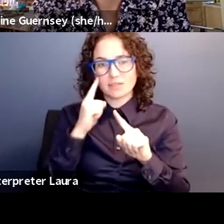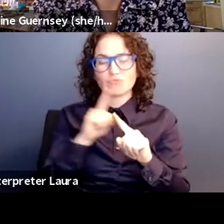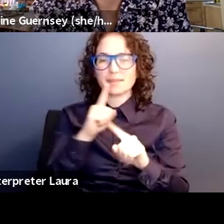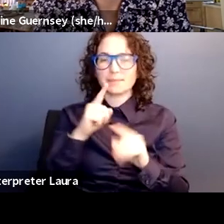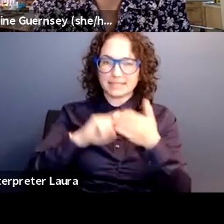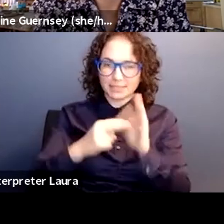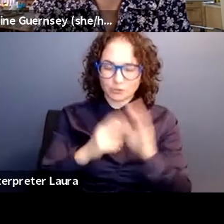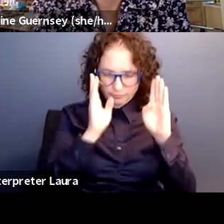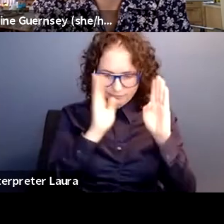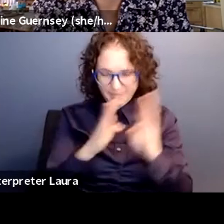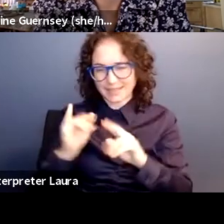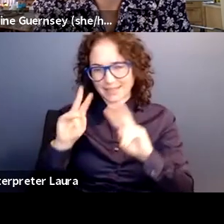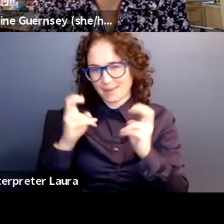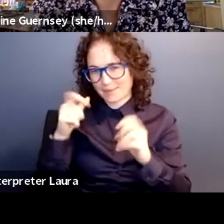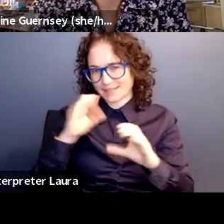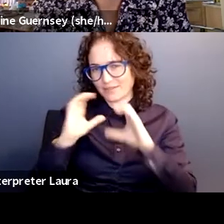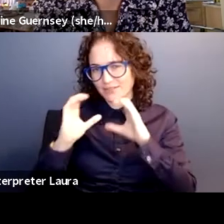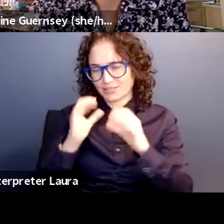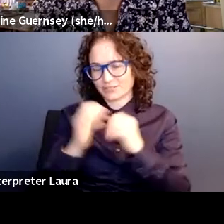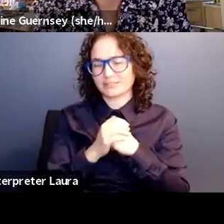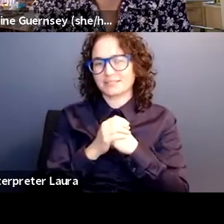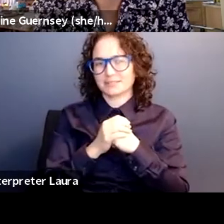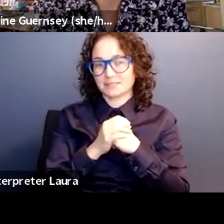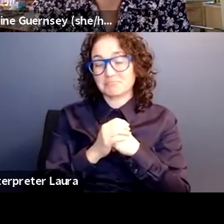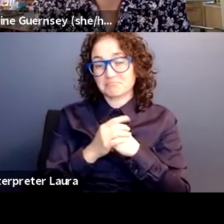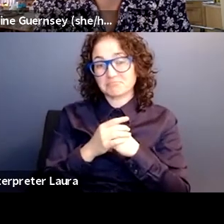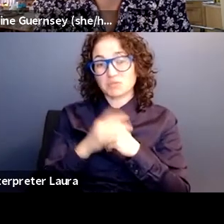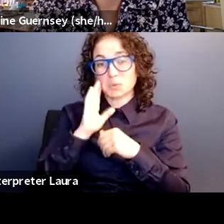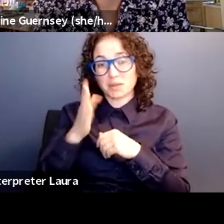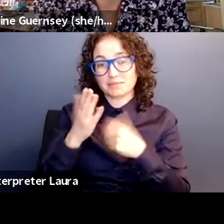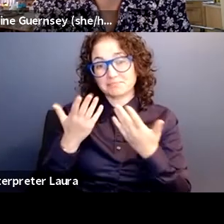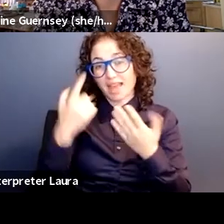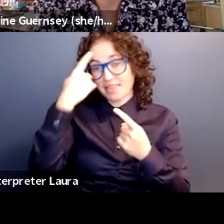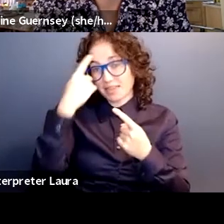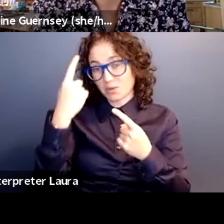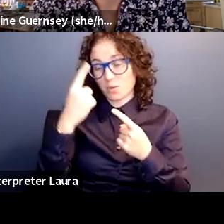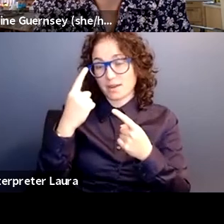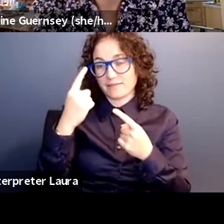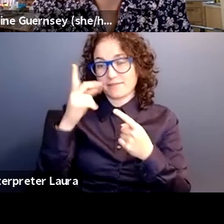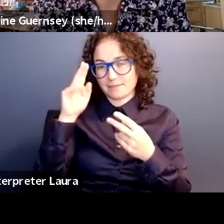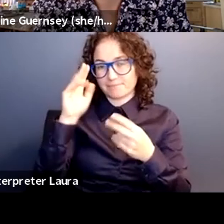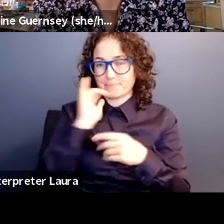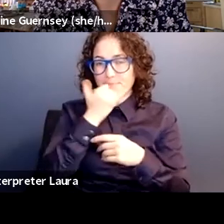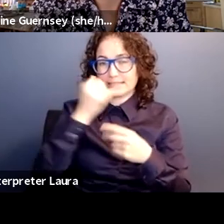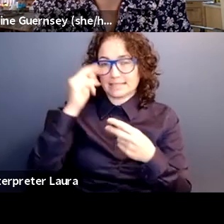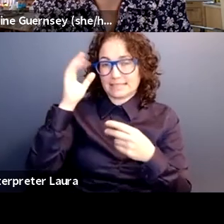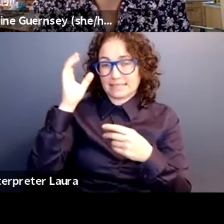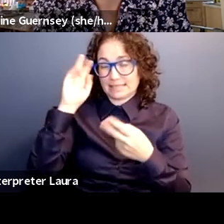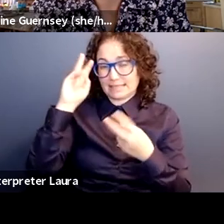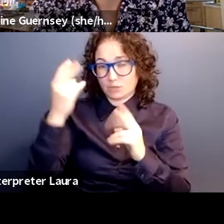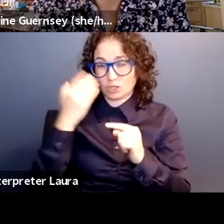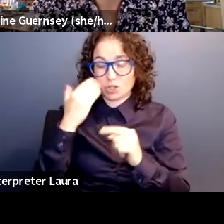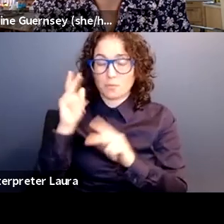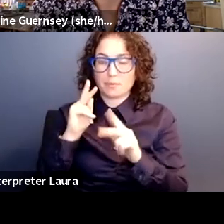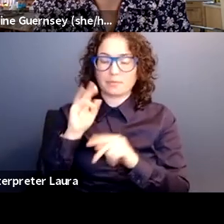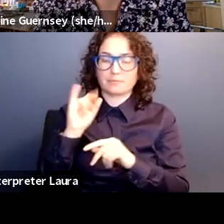is the theme of this conversation about it, you will then, and I think one of the misconceptions is that it's significantly going